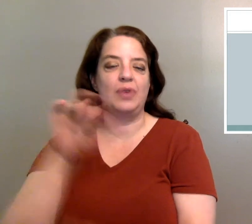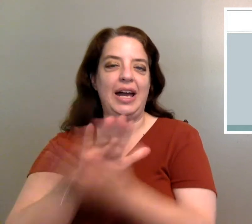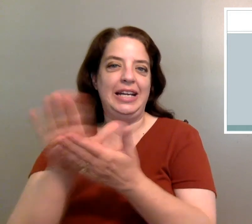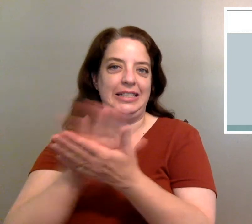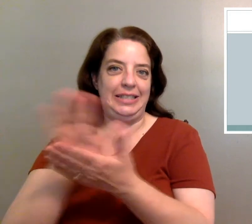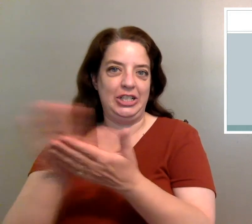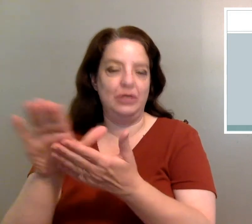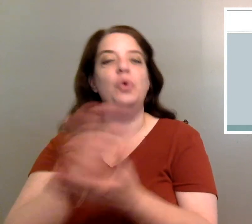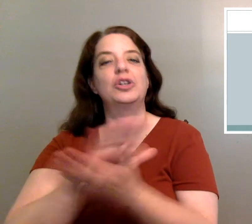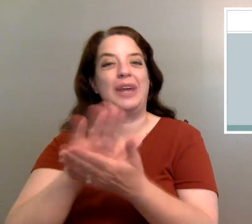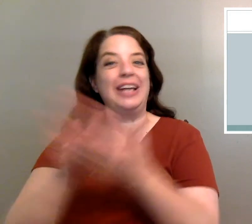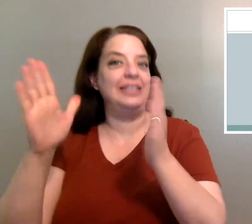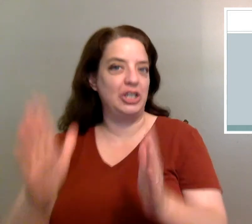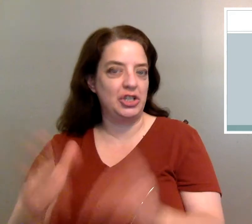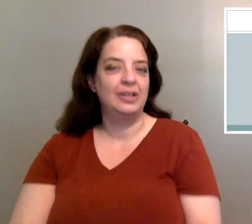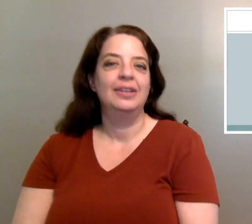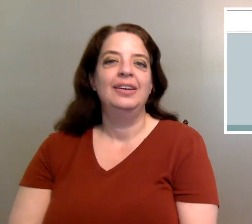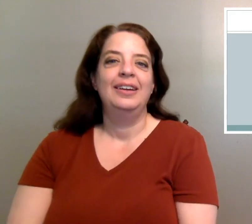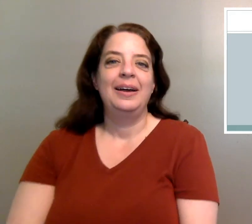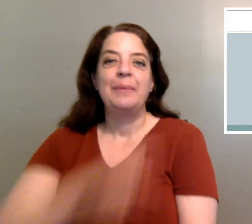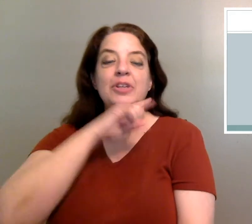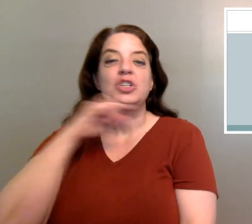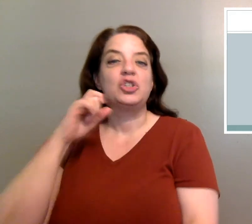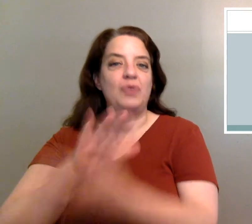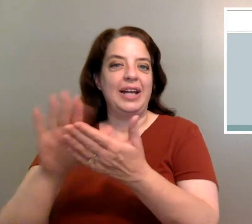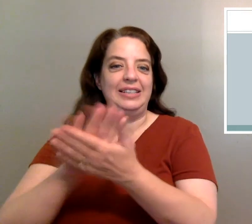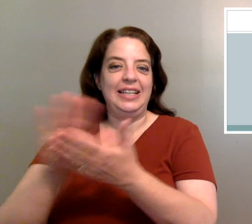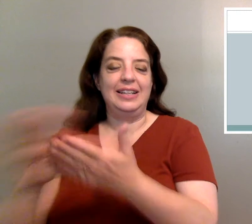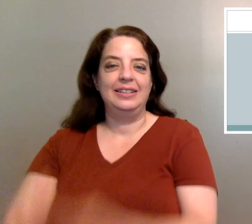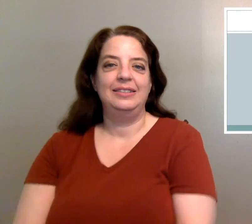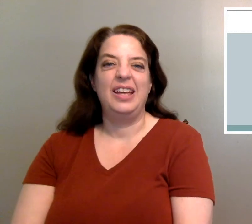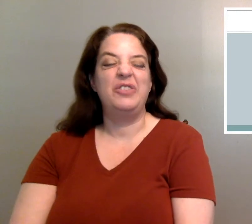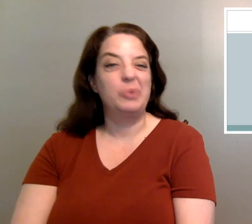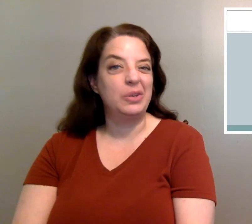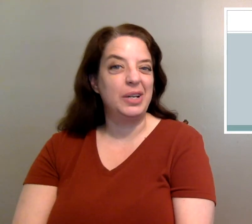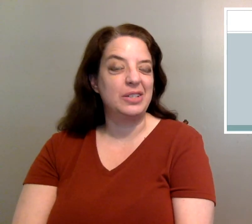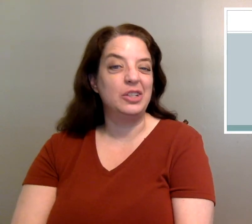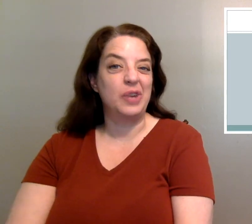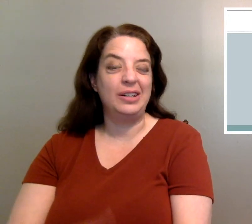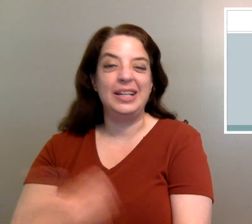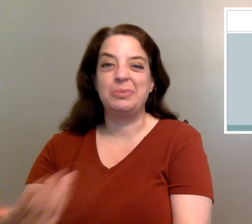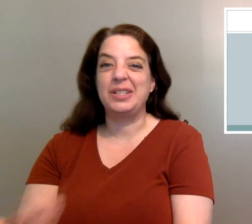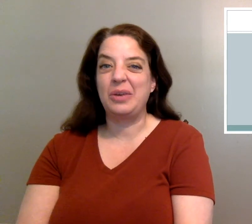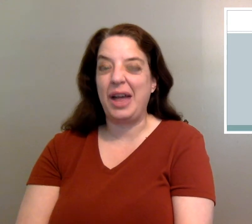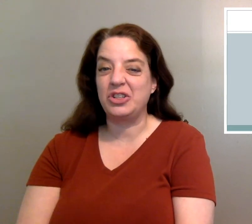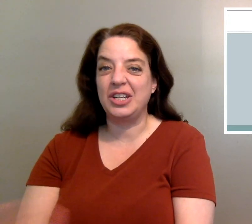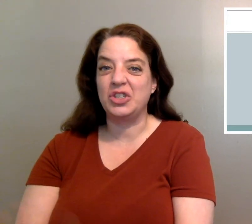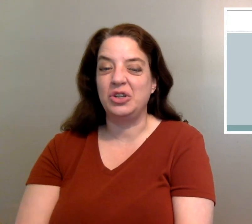Dry cleaner or dry cleaners. Dry cleaning. And if you're wondering why it's called dry cleaning, it's because they don't actually get your clothes wet.